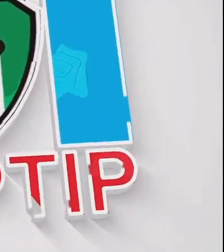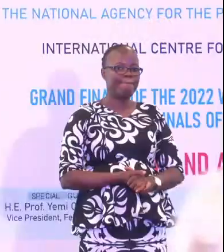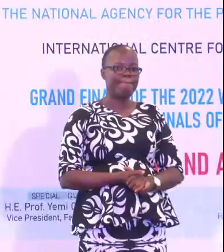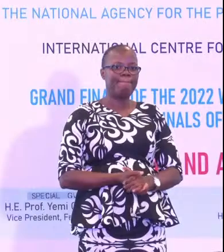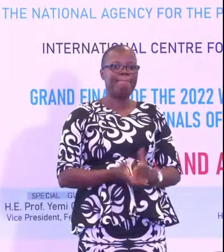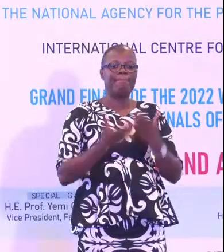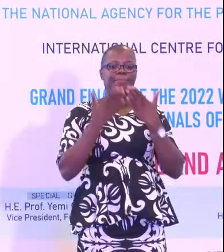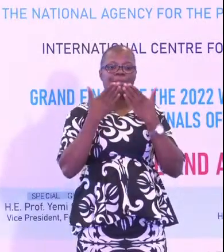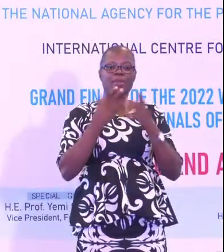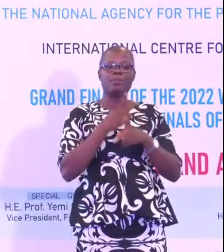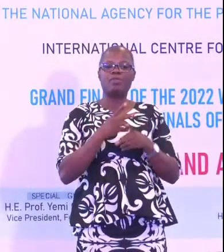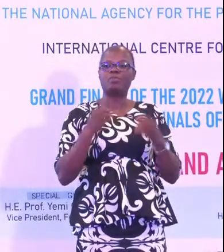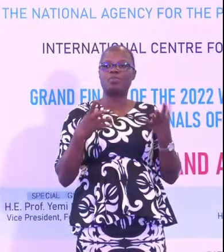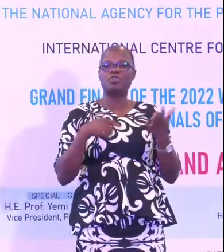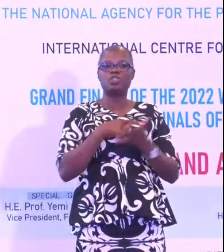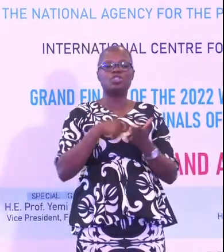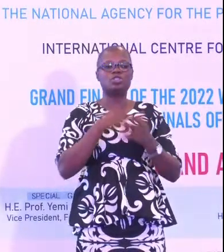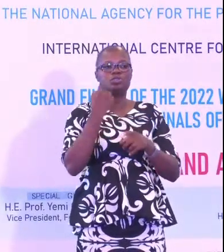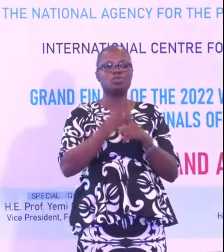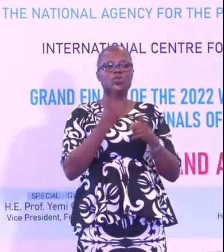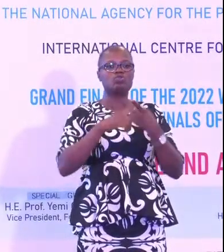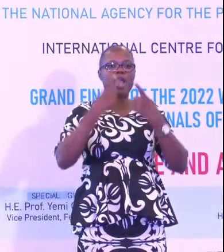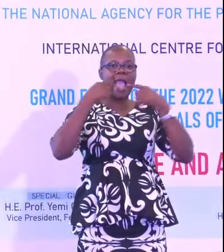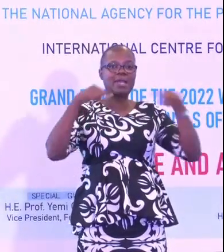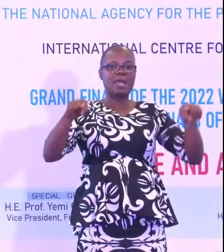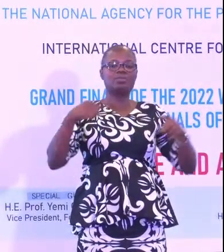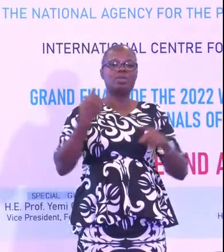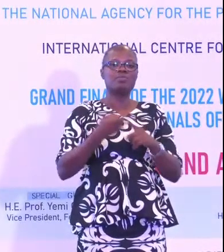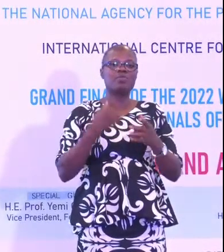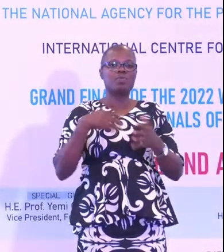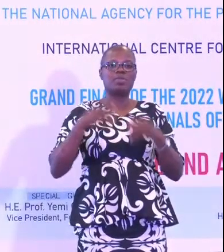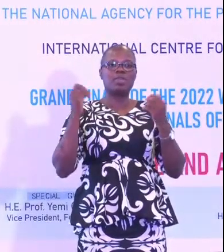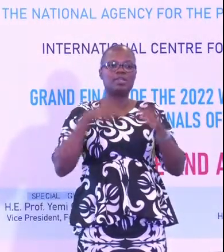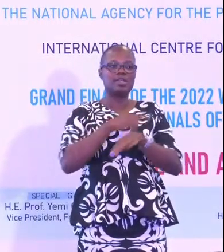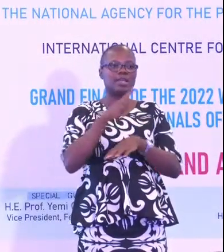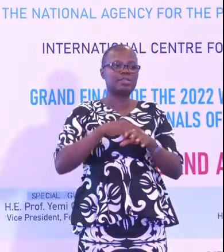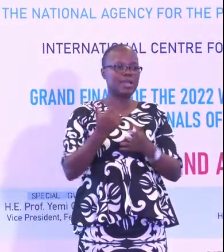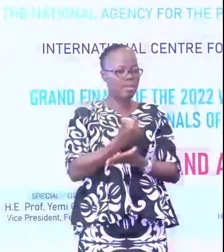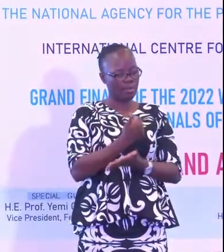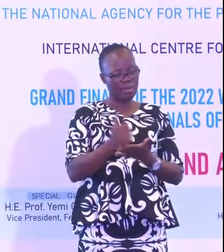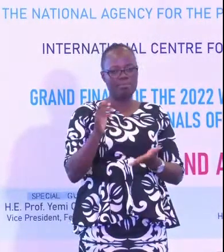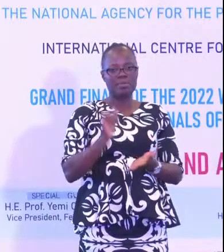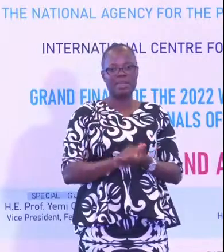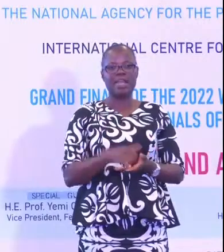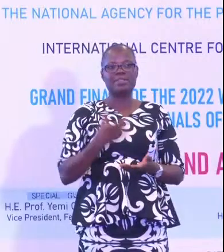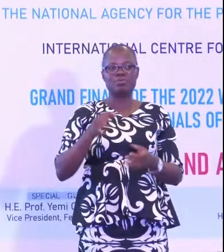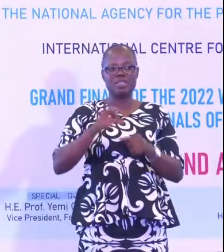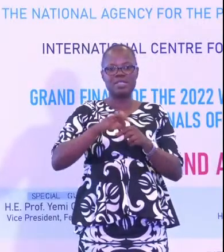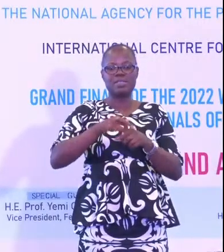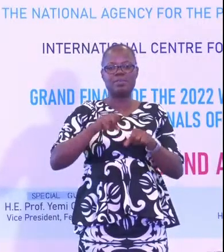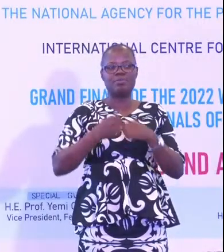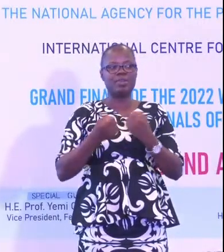Thank you very much. This is just to announce before we take the national anthem that there will be tea break